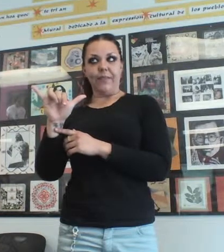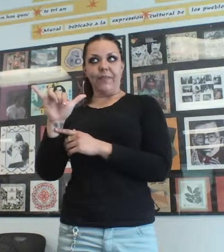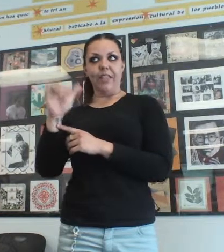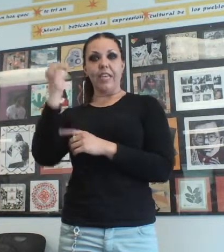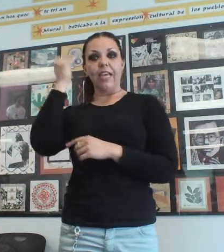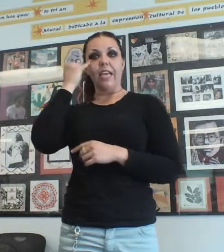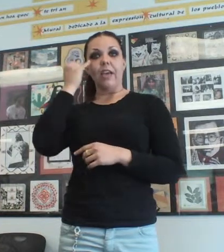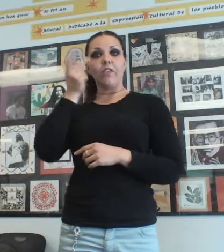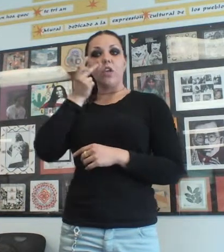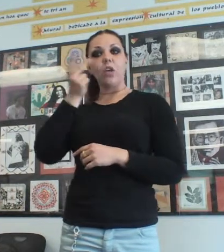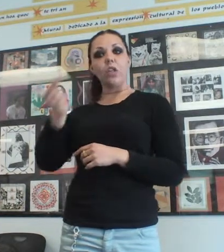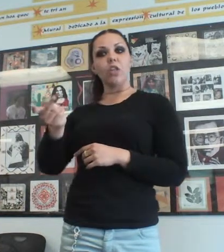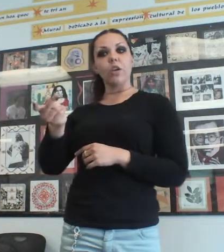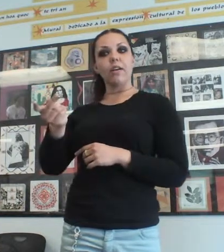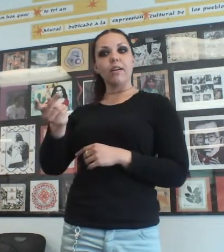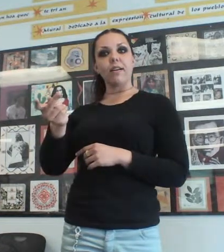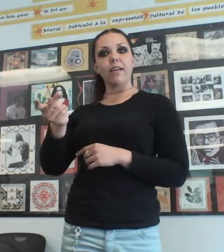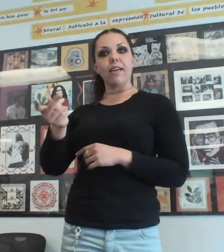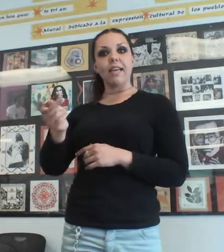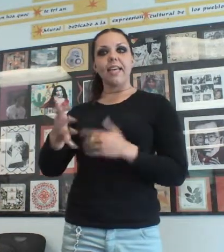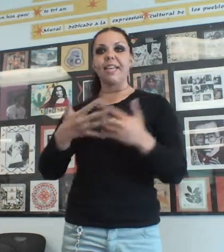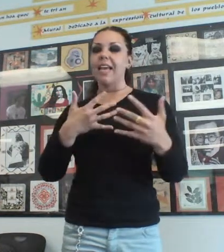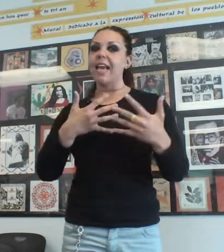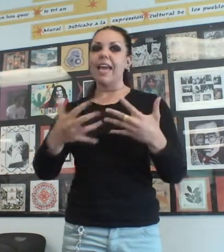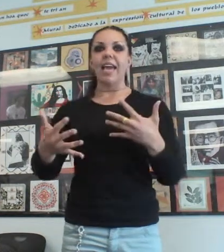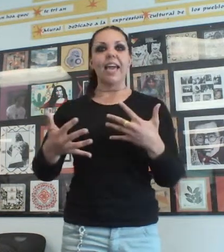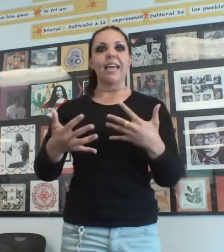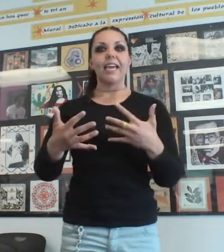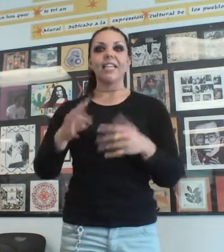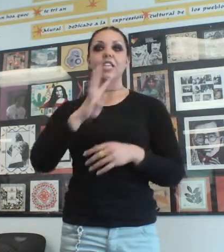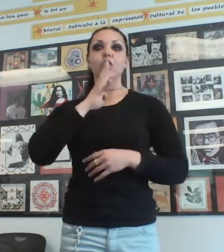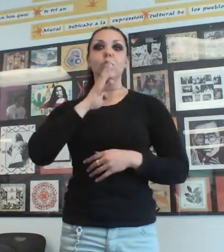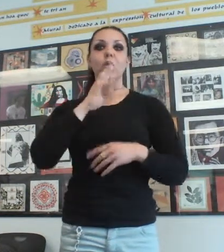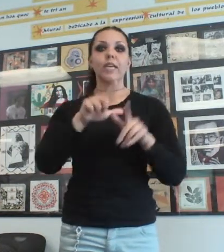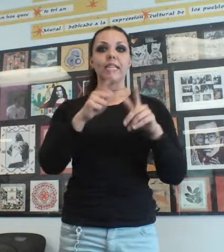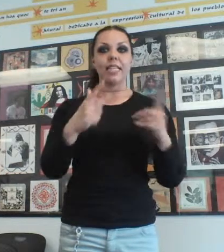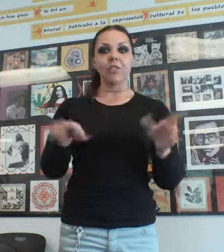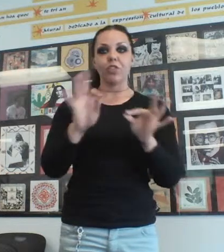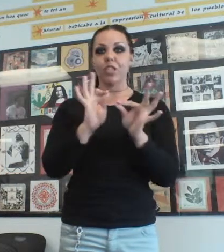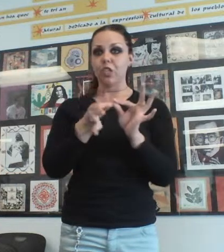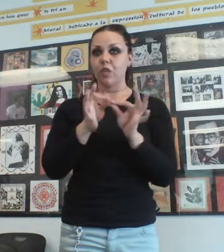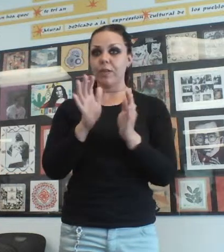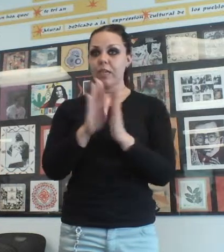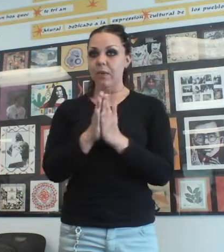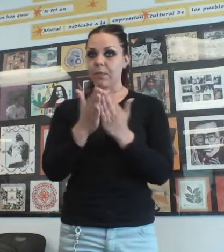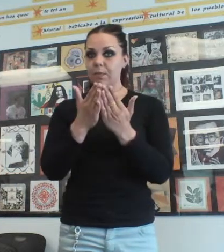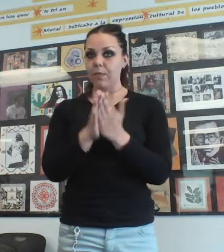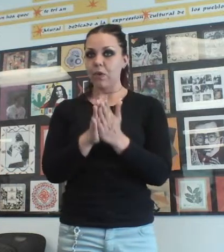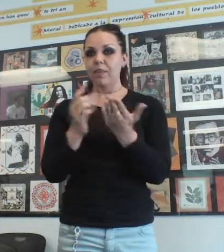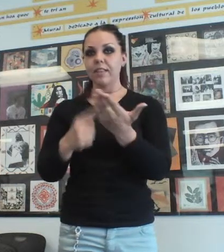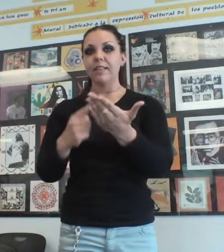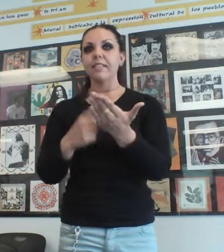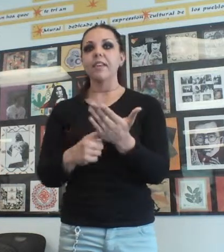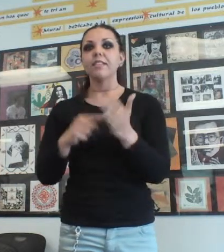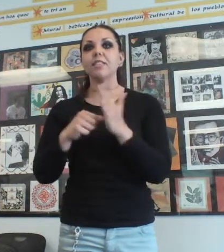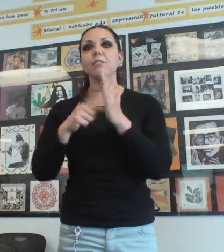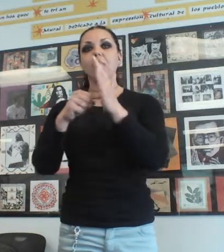any spoken language interpreting book that talks about models of interpreting, they use this